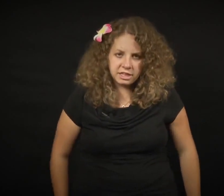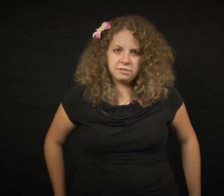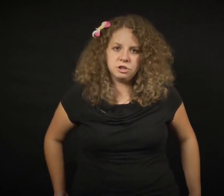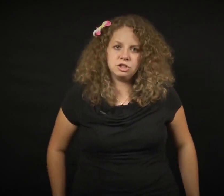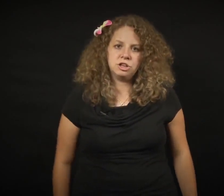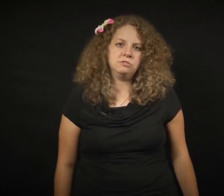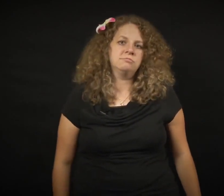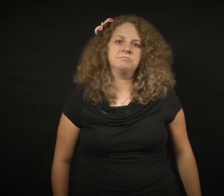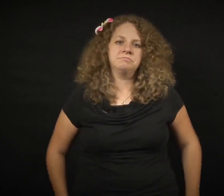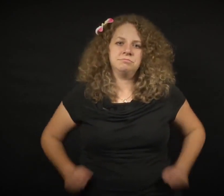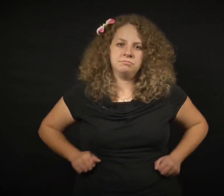of your skirt.